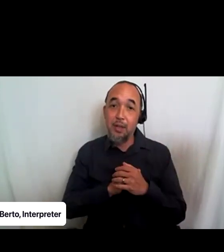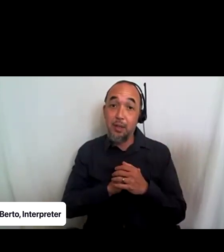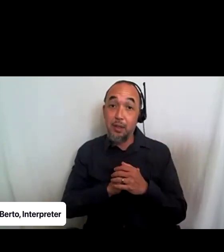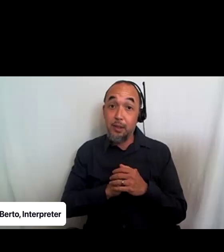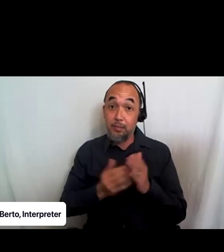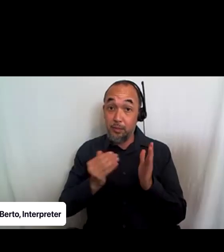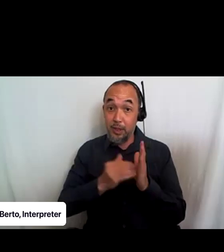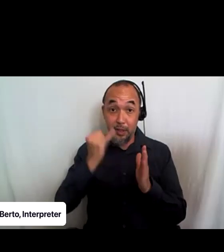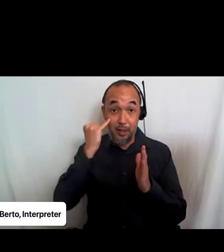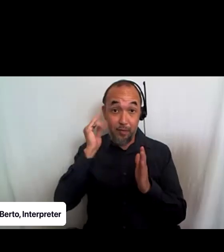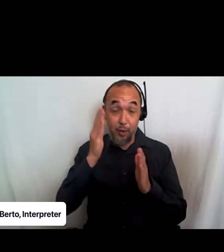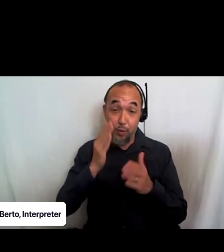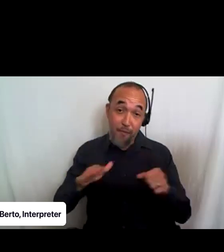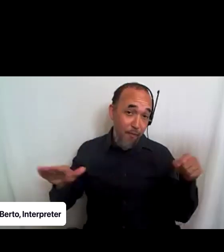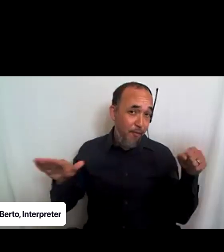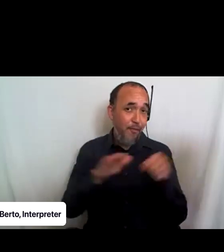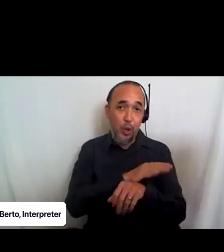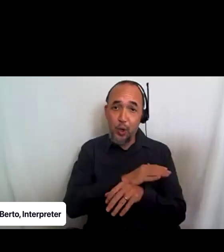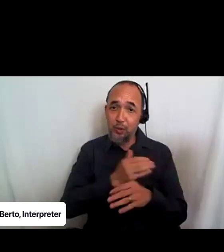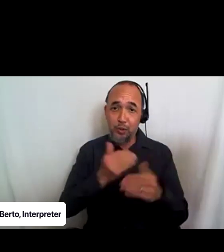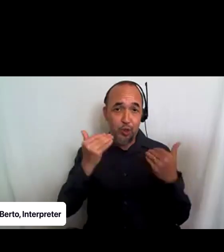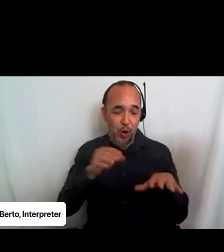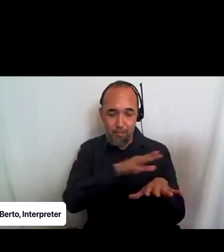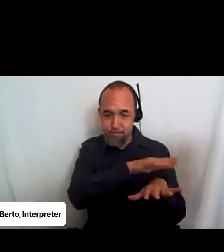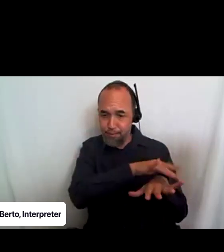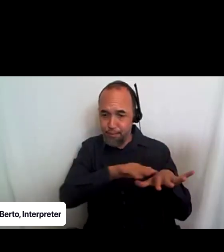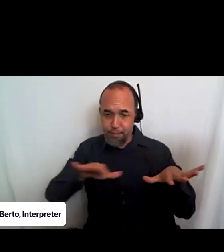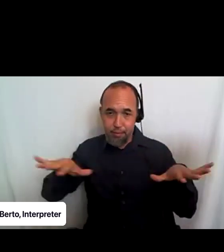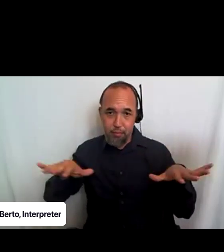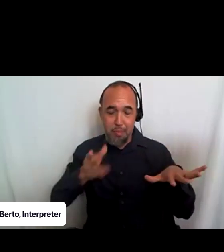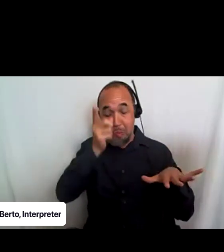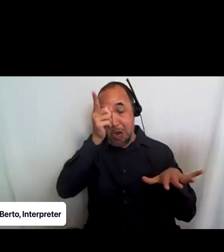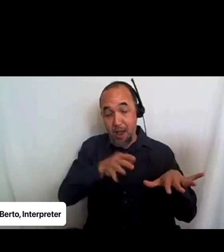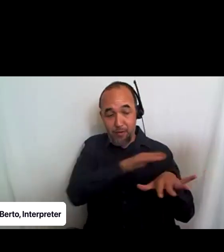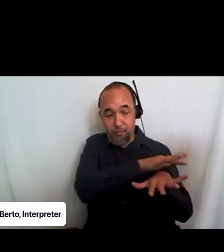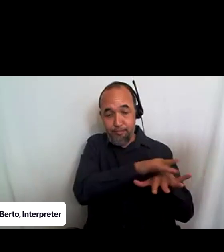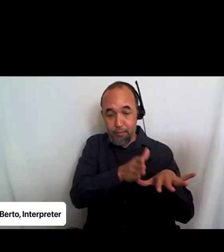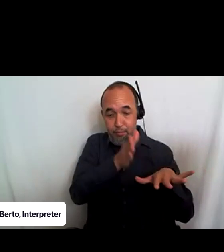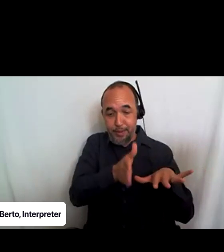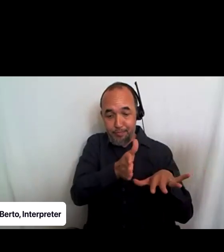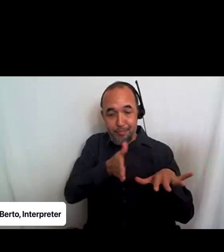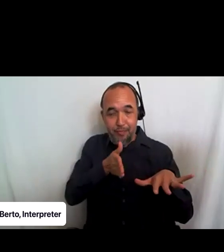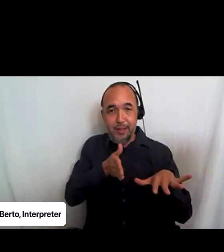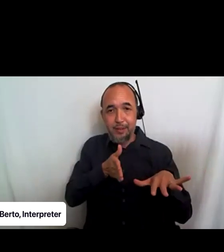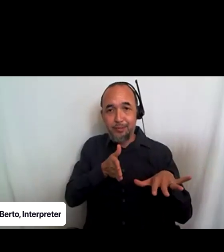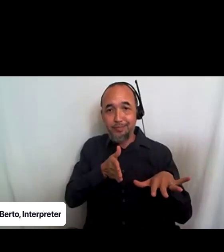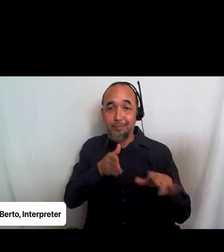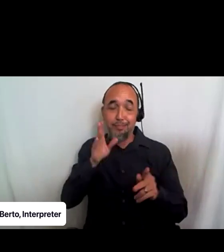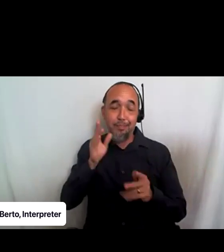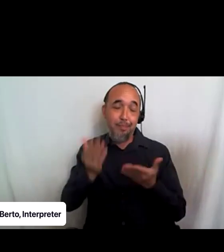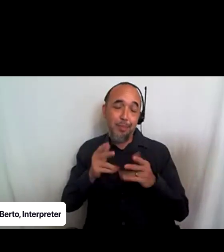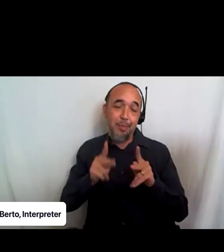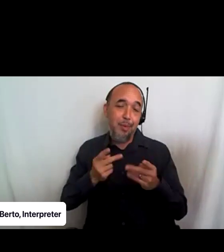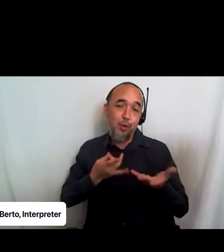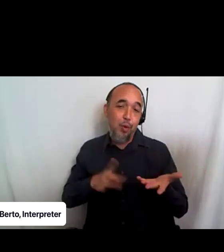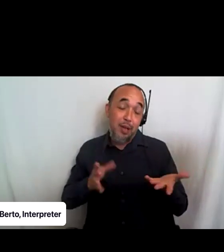gonna do fully coated, just spread it all over the dish. If you're gonna do half, to, give others an option if they want breadcrumbs and no breadcrumbs,